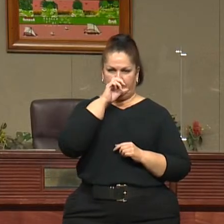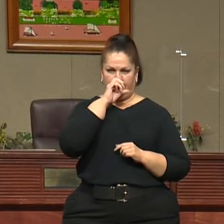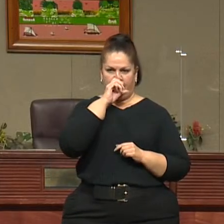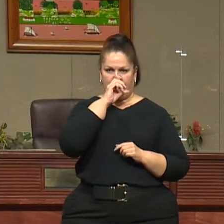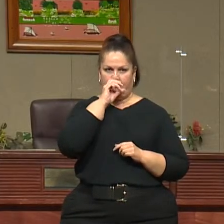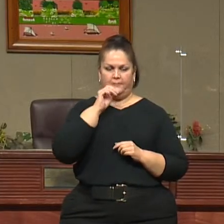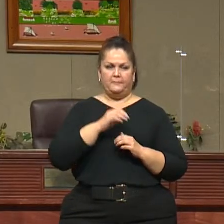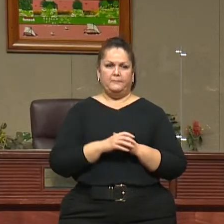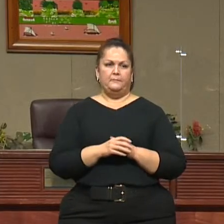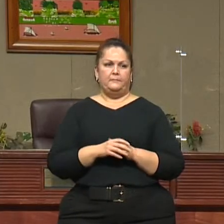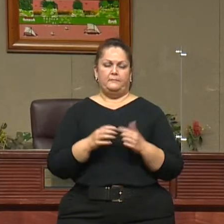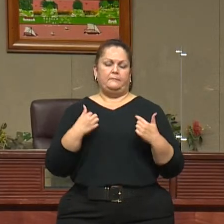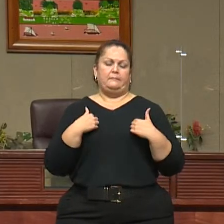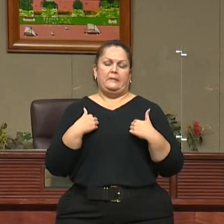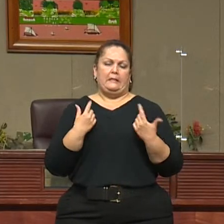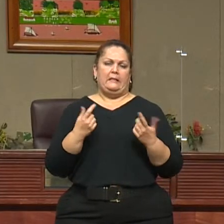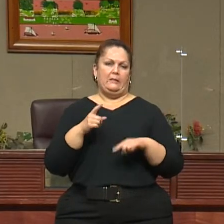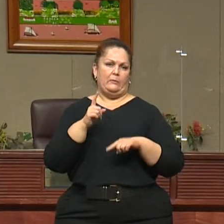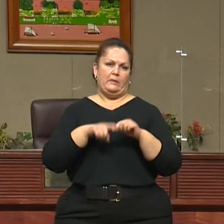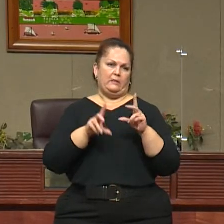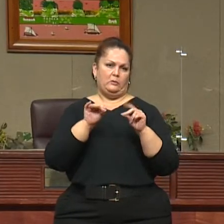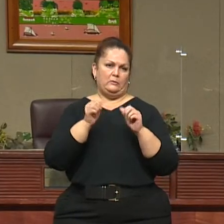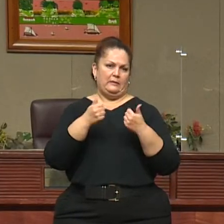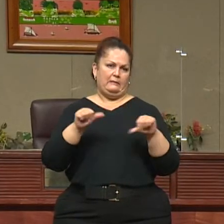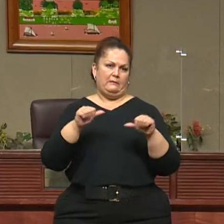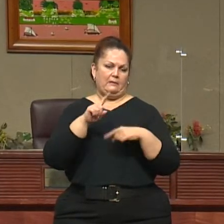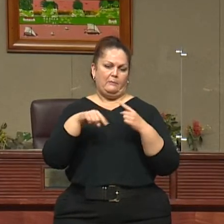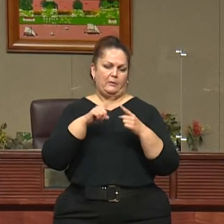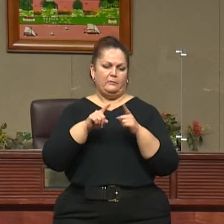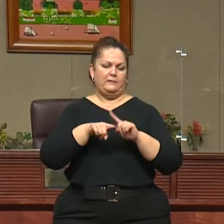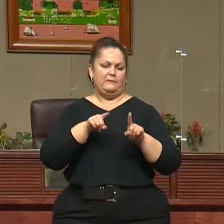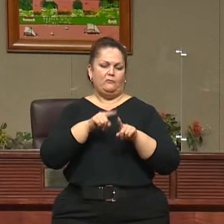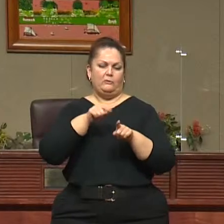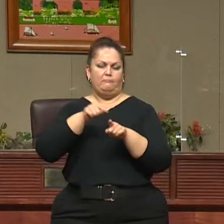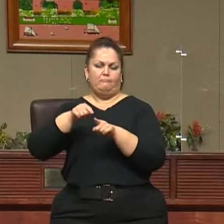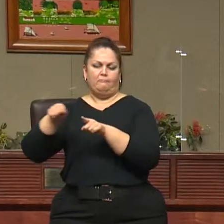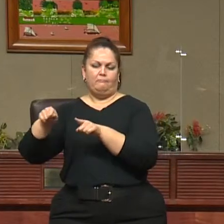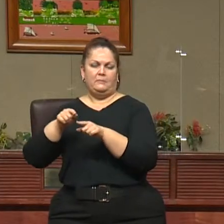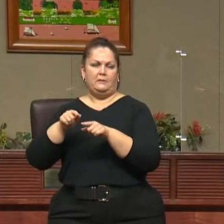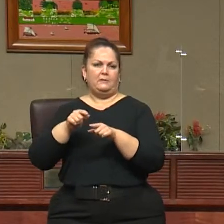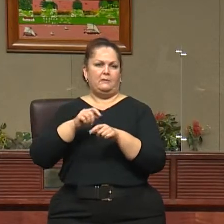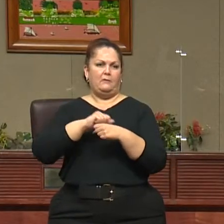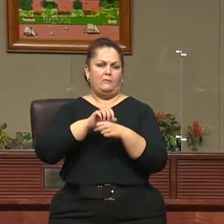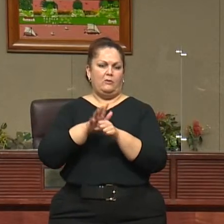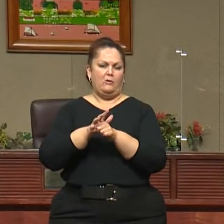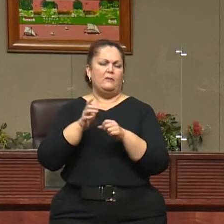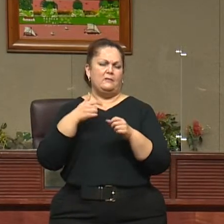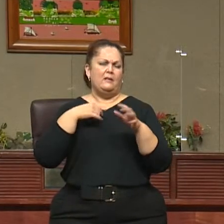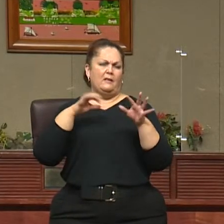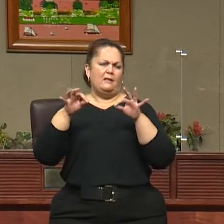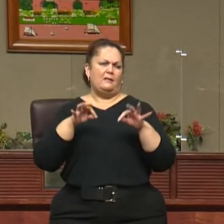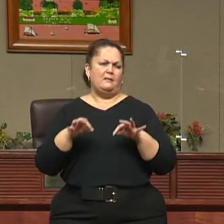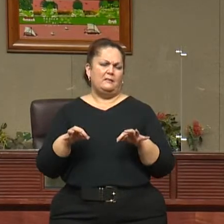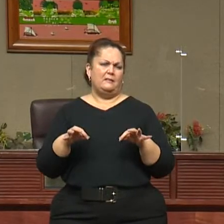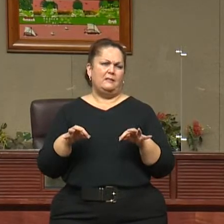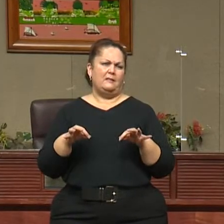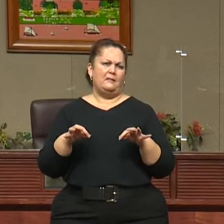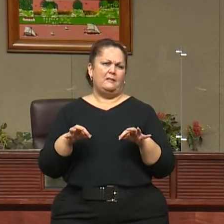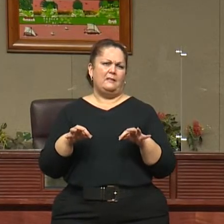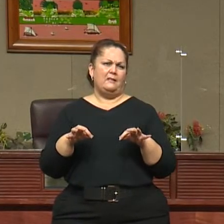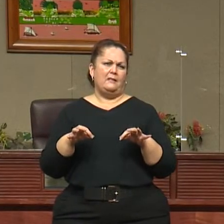there's not much that we can do about the variants in a sense that I have explained. This is also